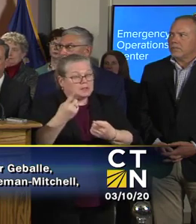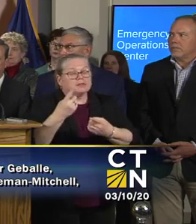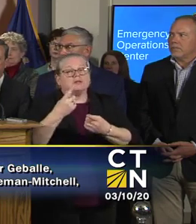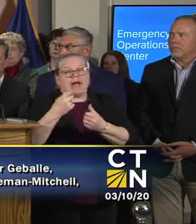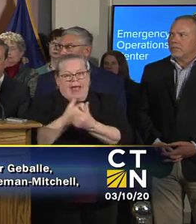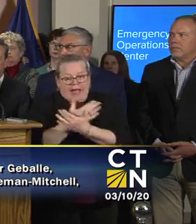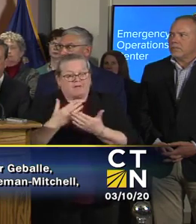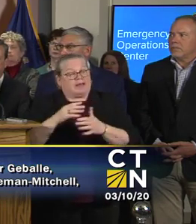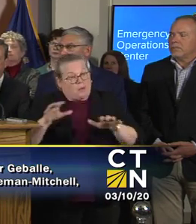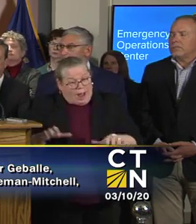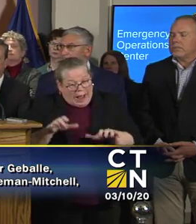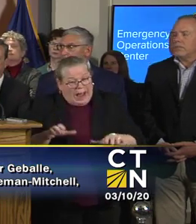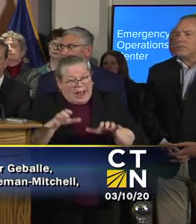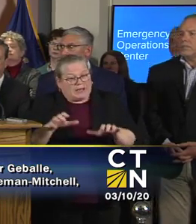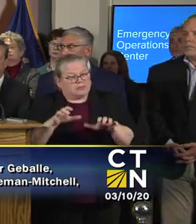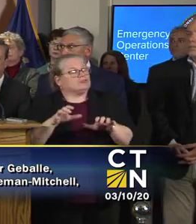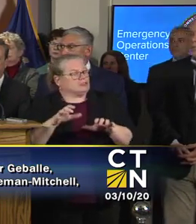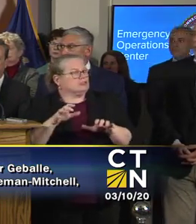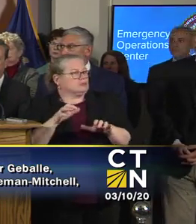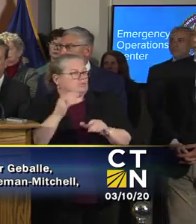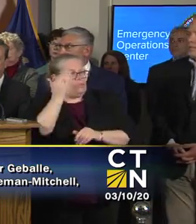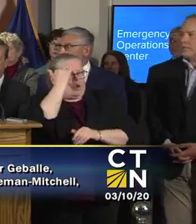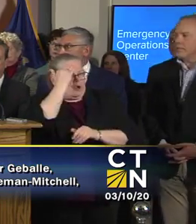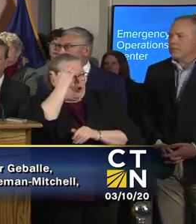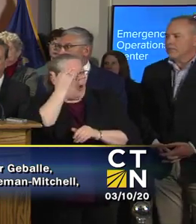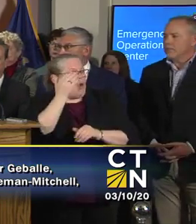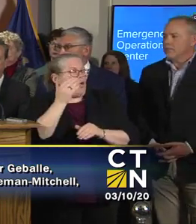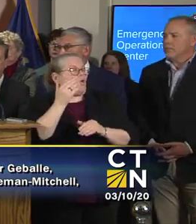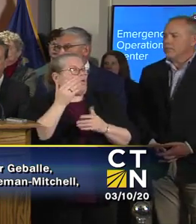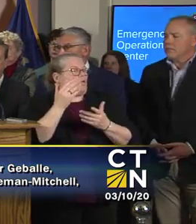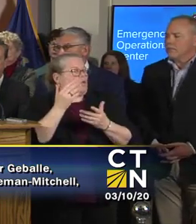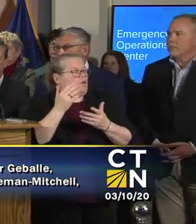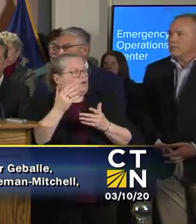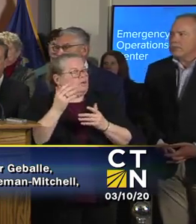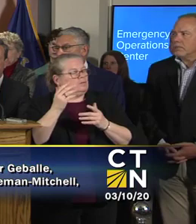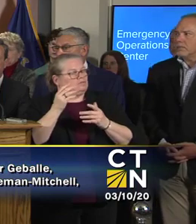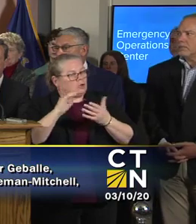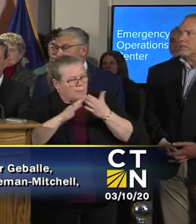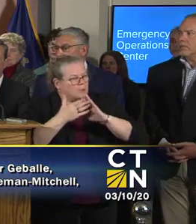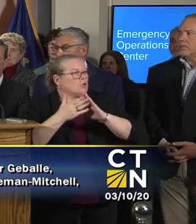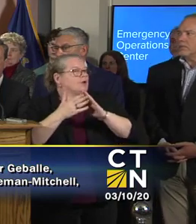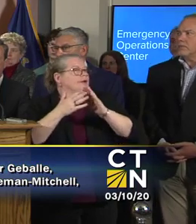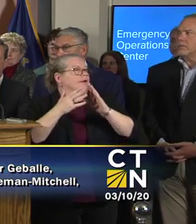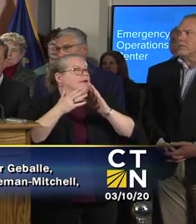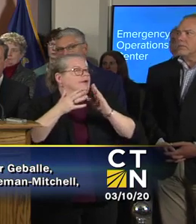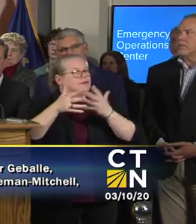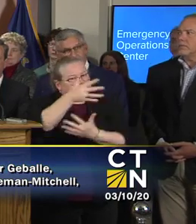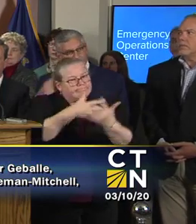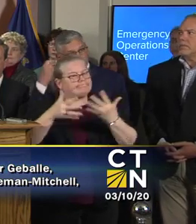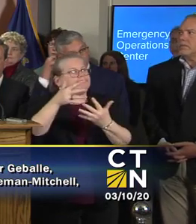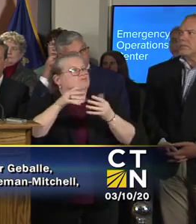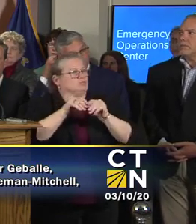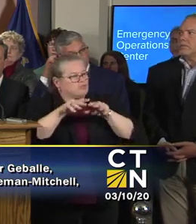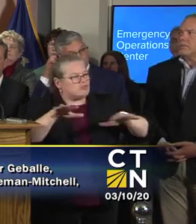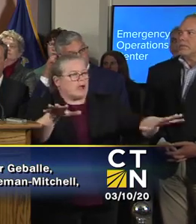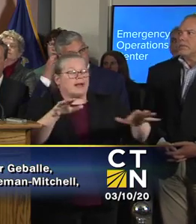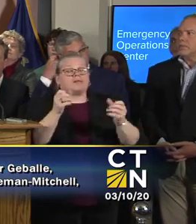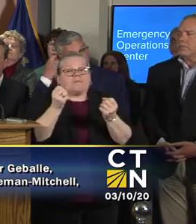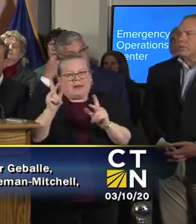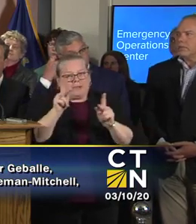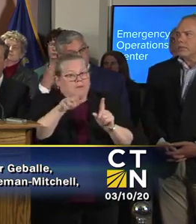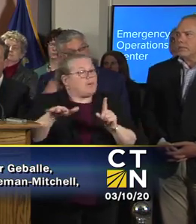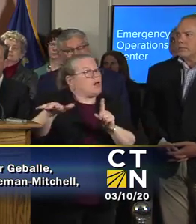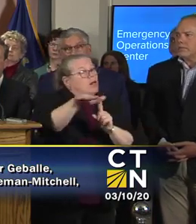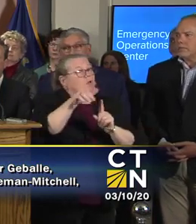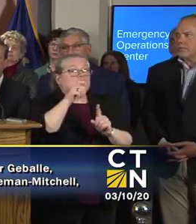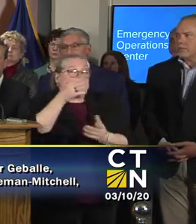knowing that we do have community spread and under the assumption that we do have a lot of people out there who probably are transmitting COVID-19. So